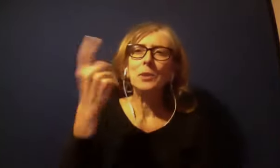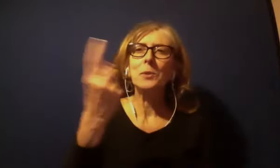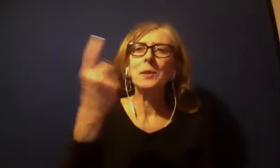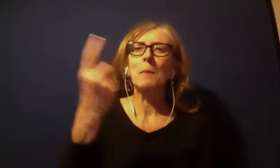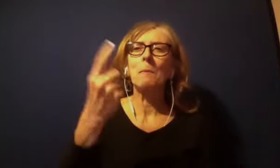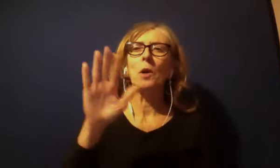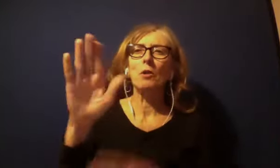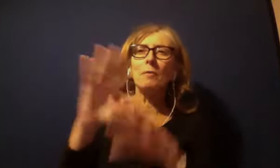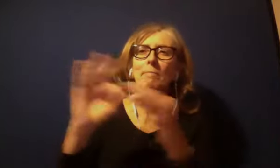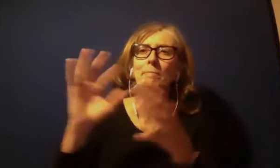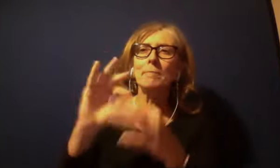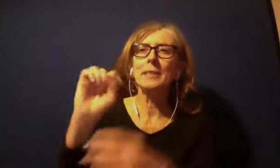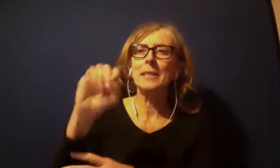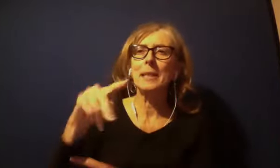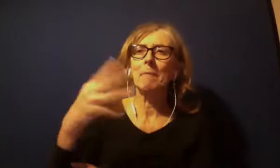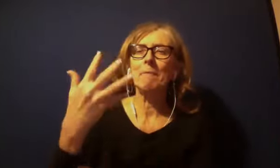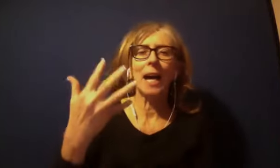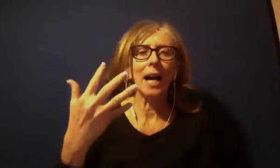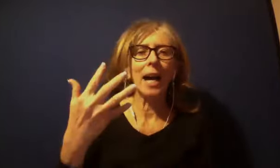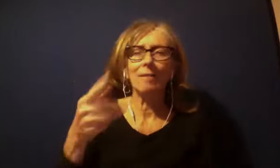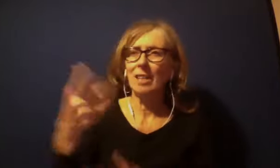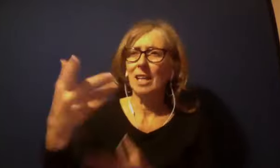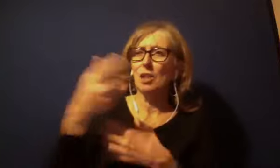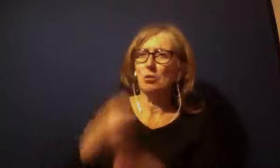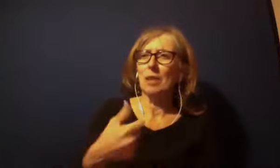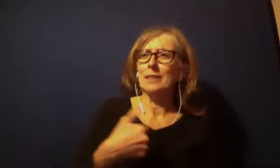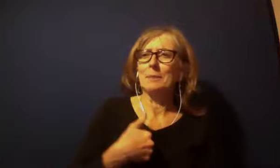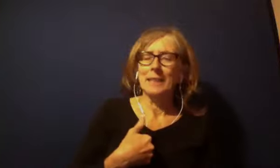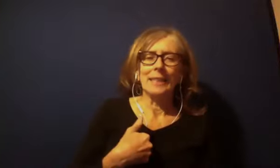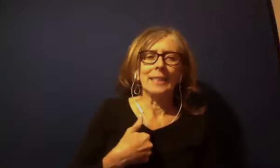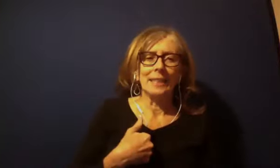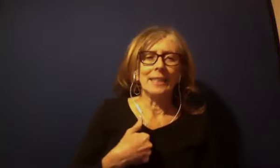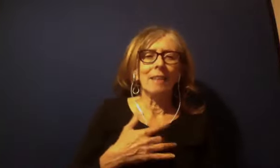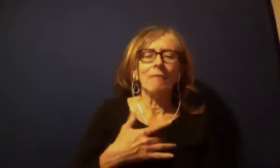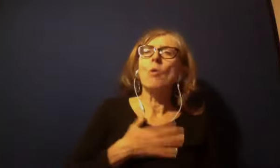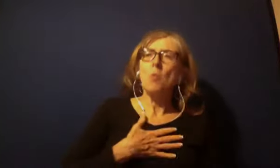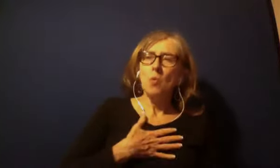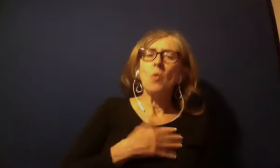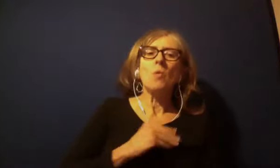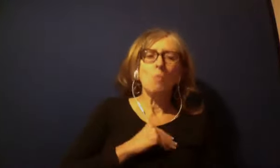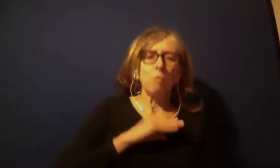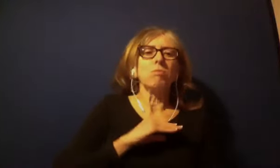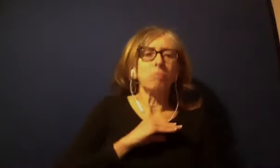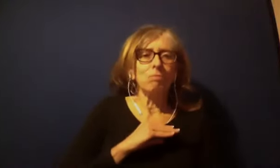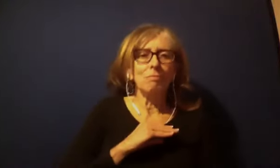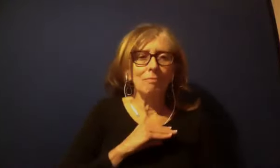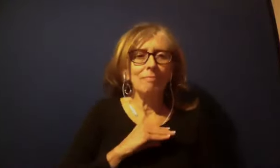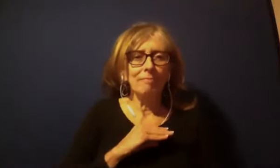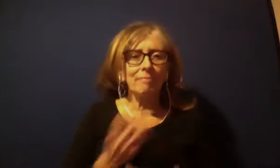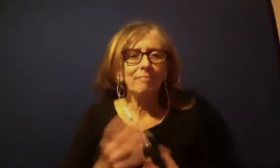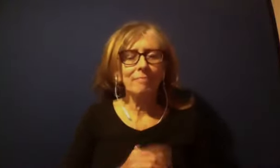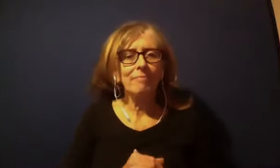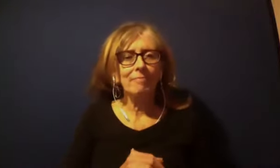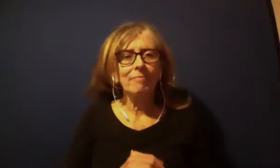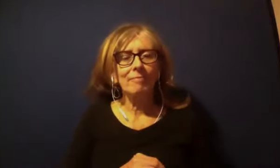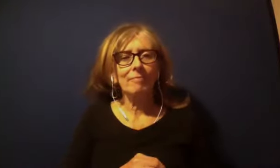by somebody, not even if you're taking through the steps, just even that initial reach out call that they've done, and they've been so frightened. They've not